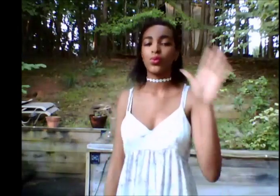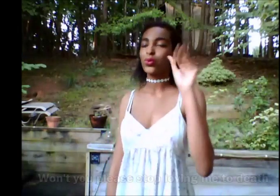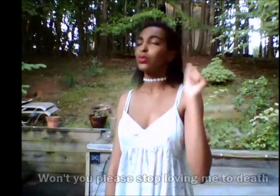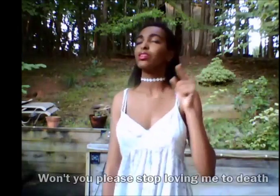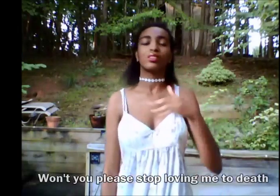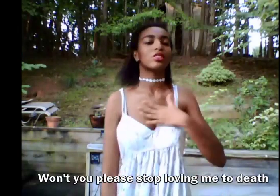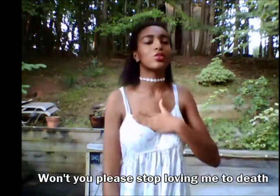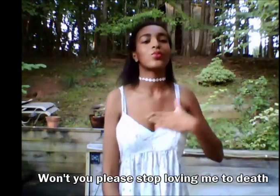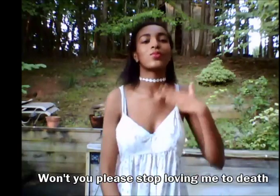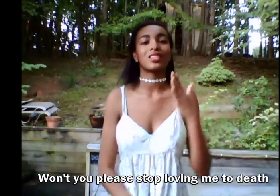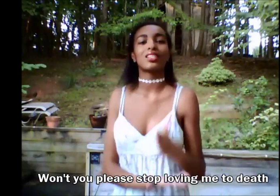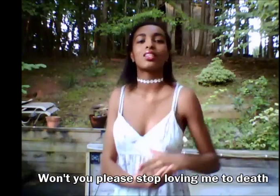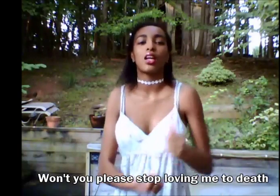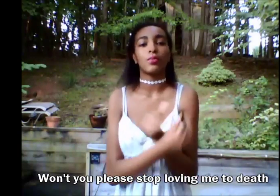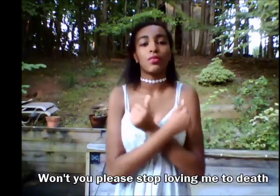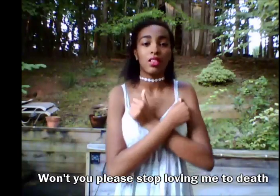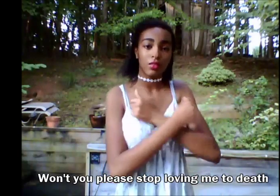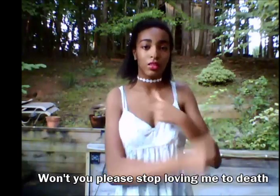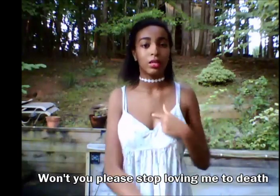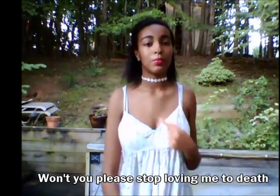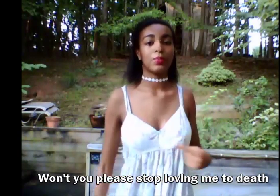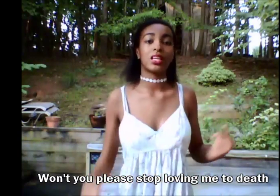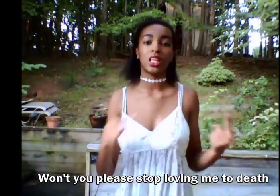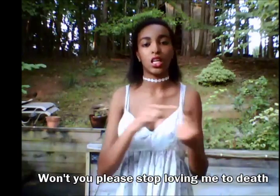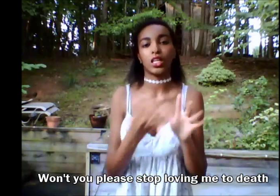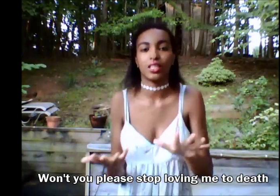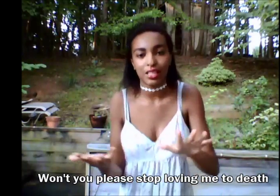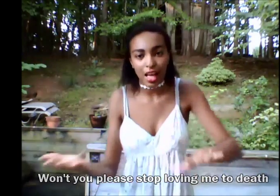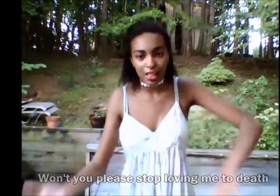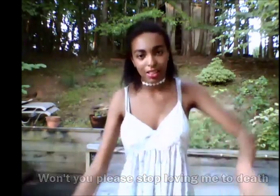Won't You Please Stop Loving Me To Death